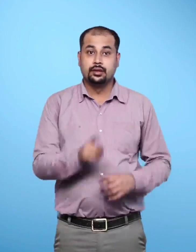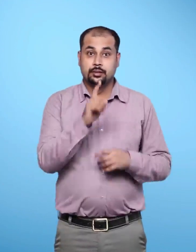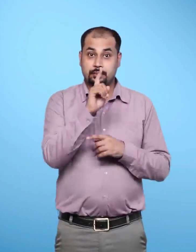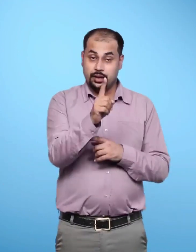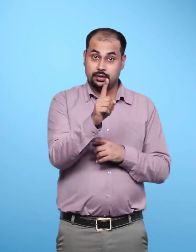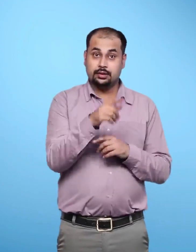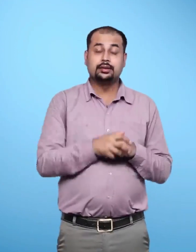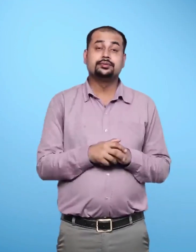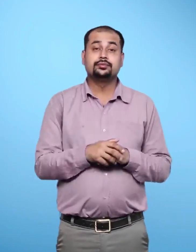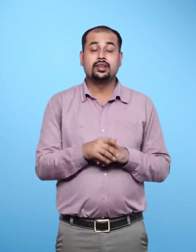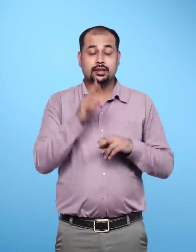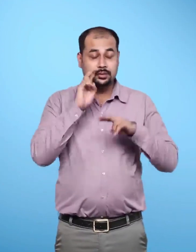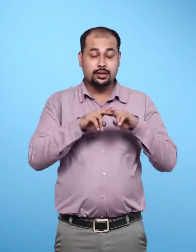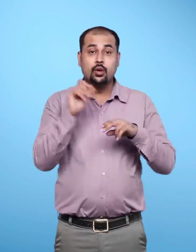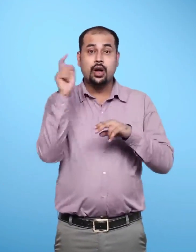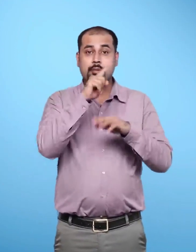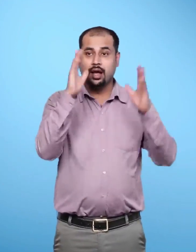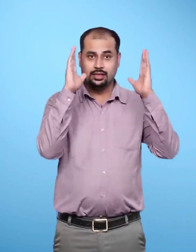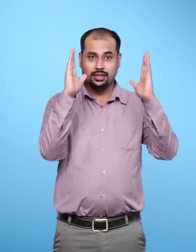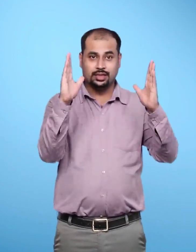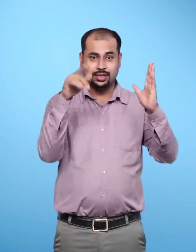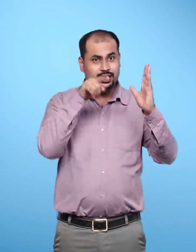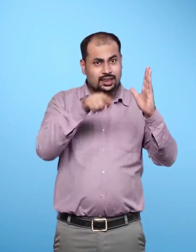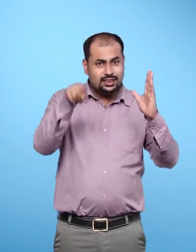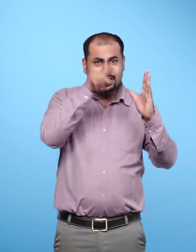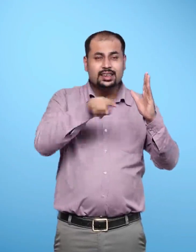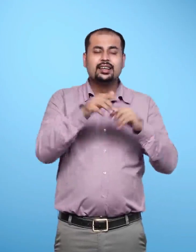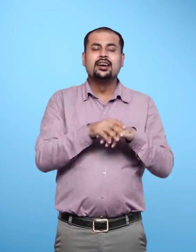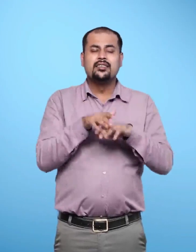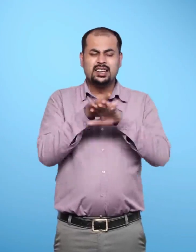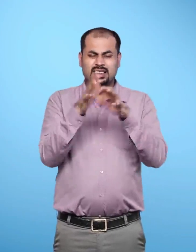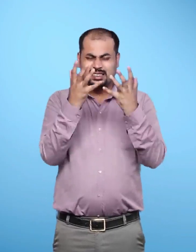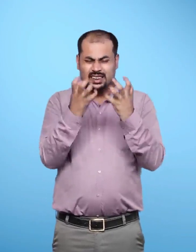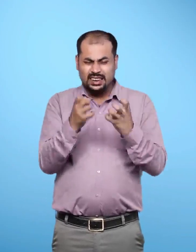But if we dry 6,000 kilograms, we can earn rupees